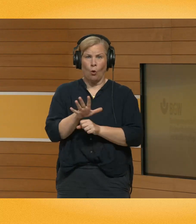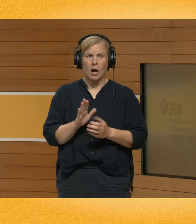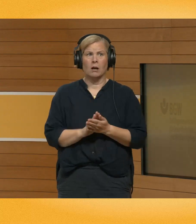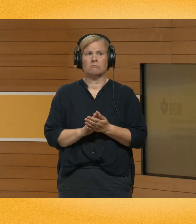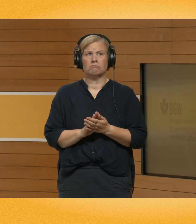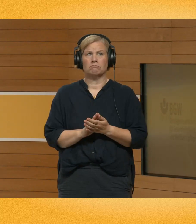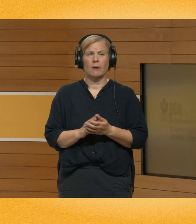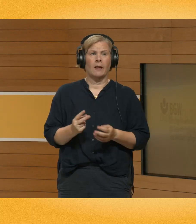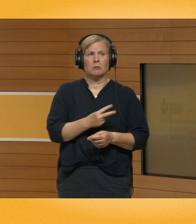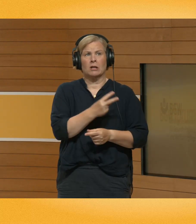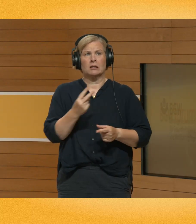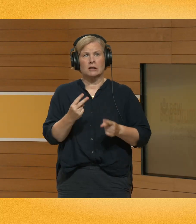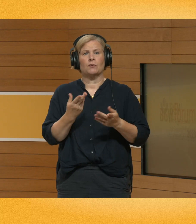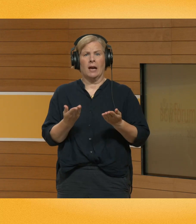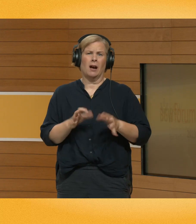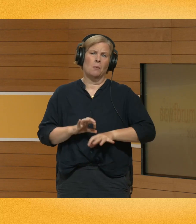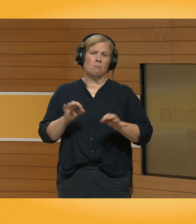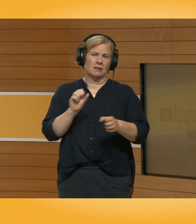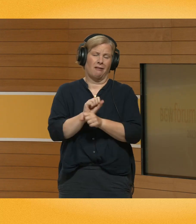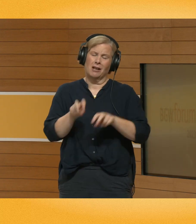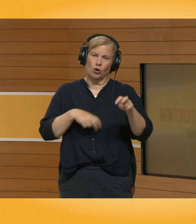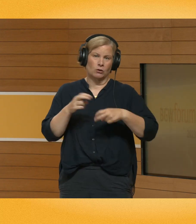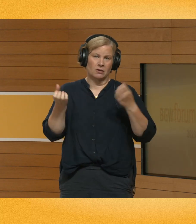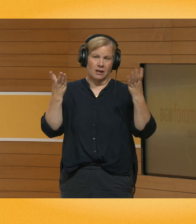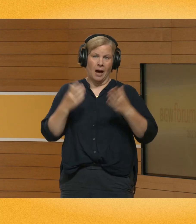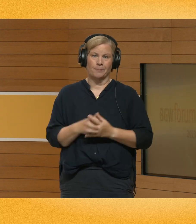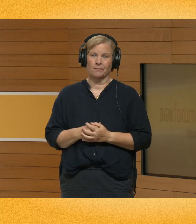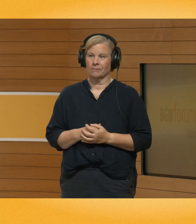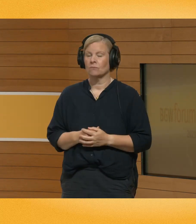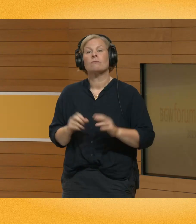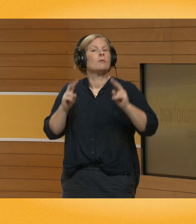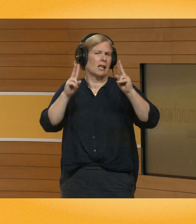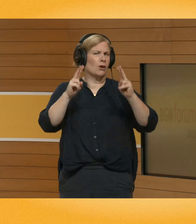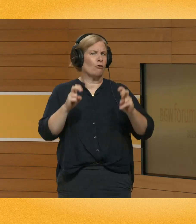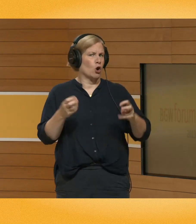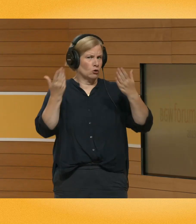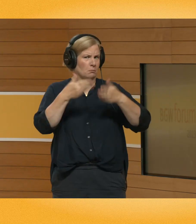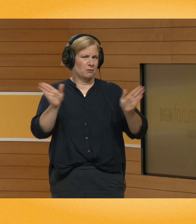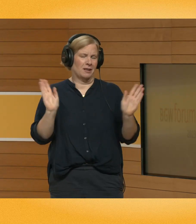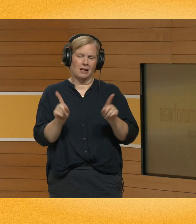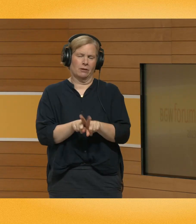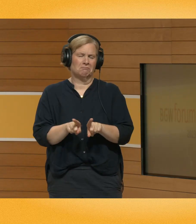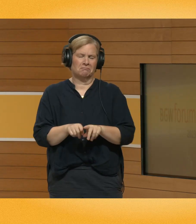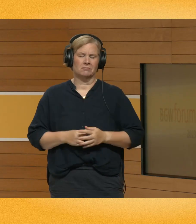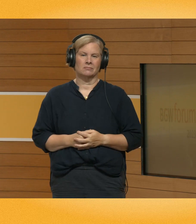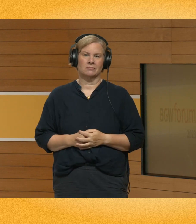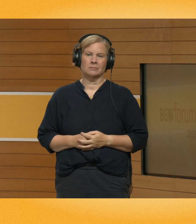perspective, the idea was really to start with the official intervention, I think, in month 3, and we started in